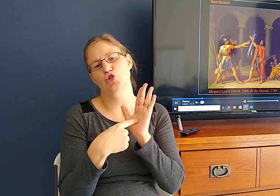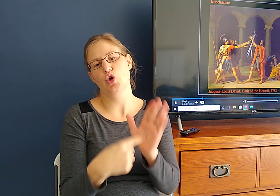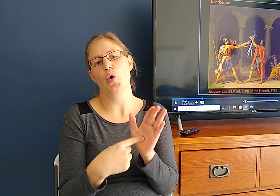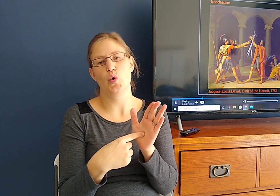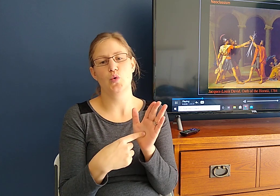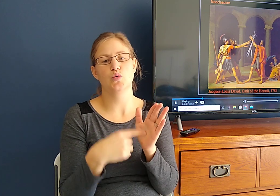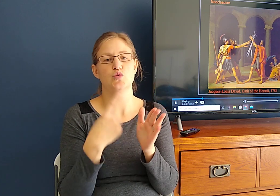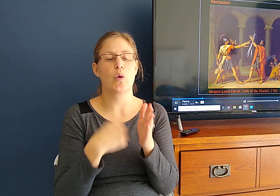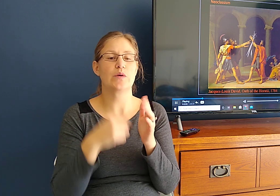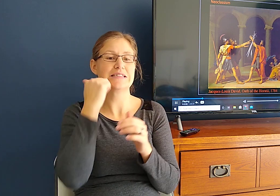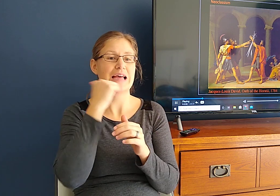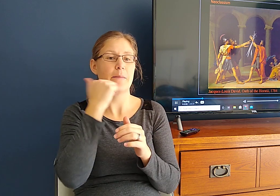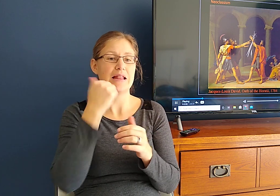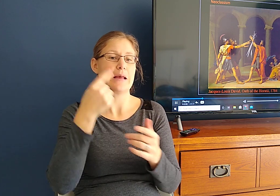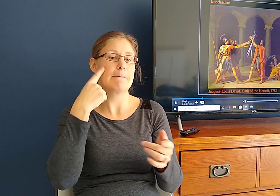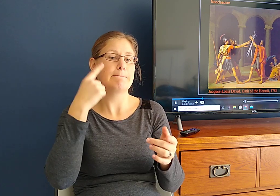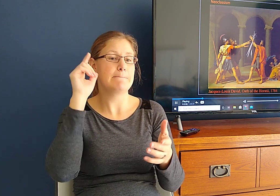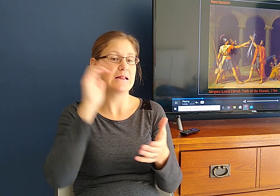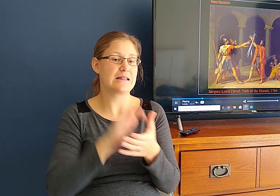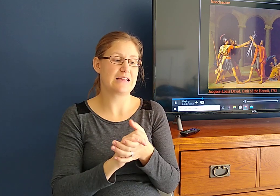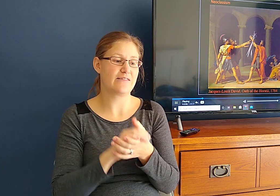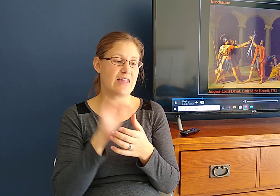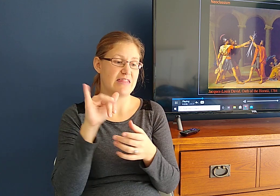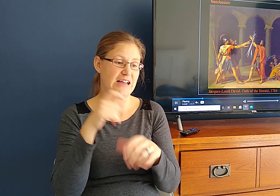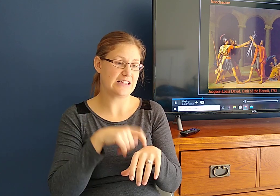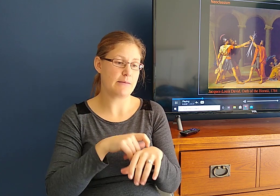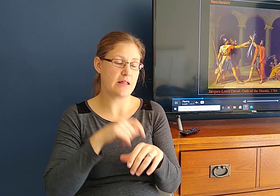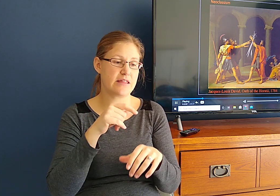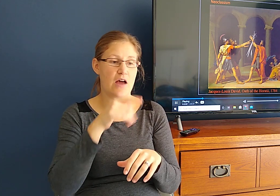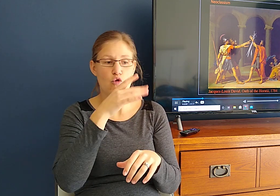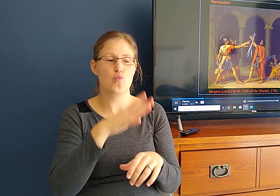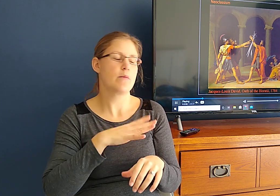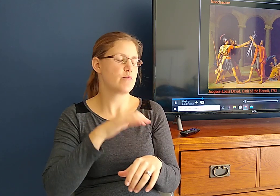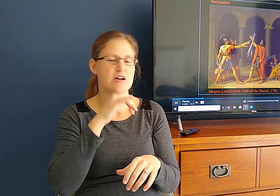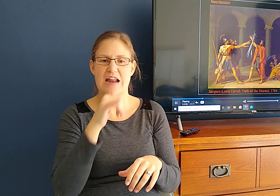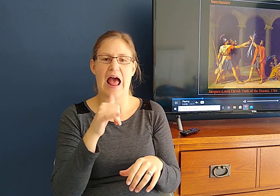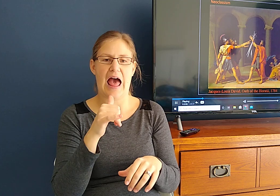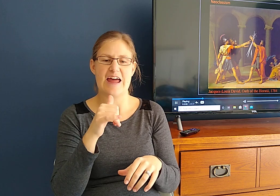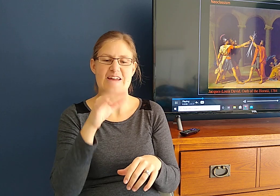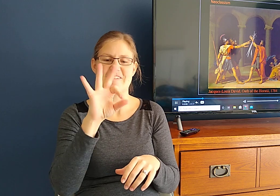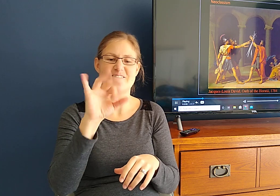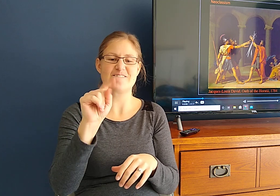commonly believed at that time, that women were unfit for public life.